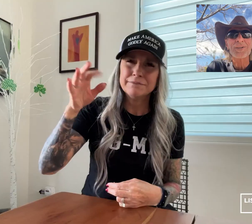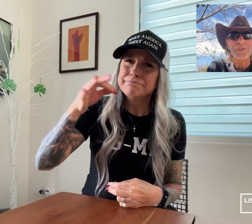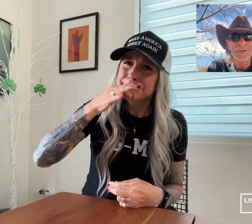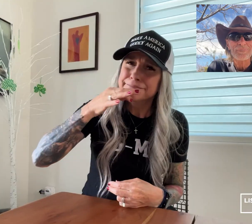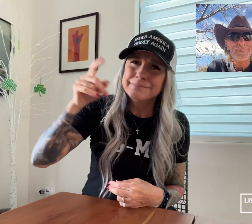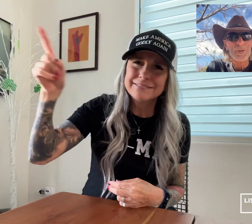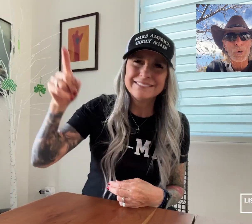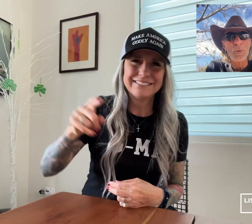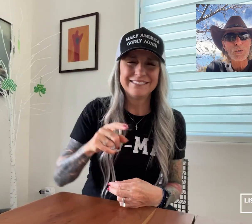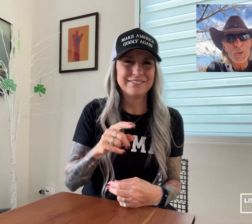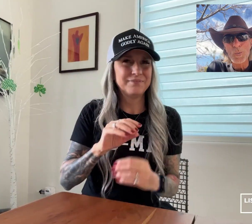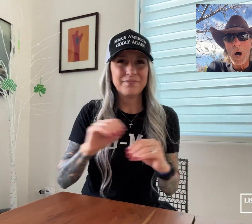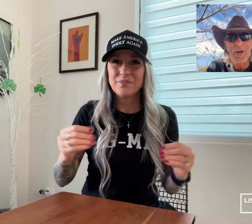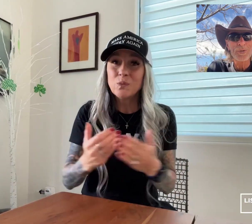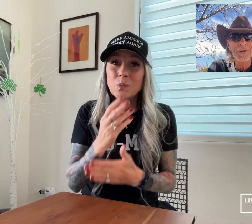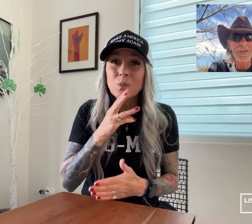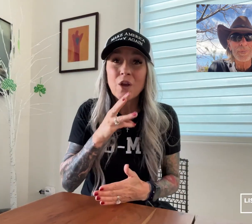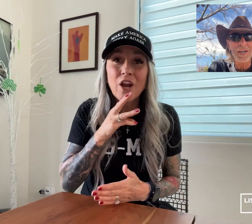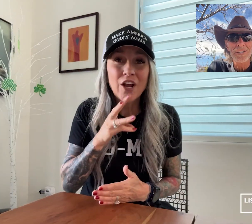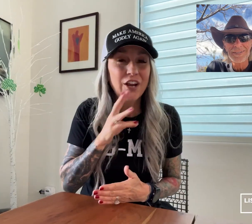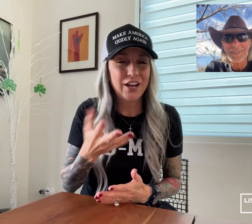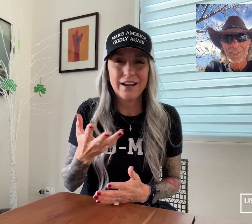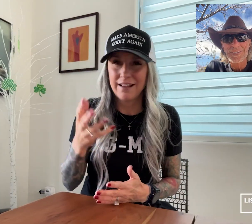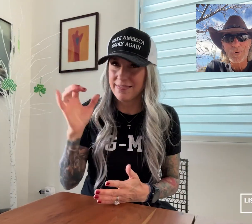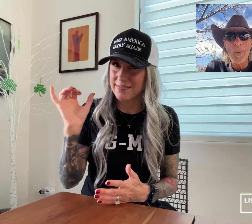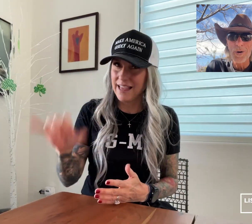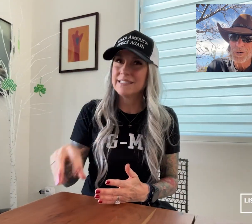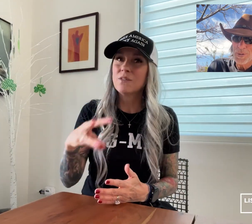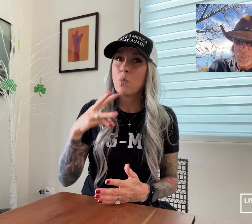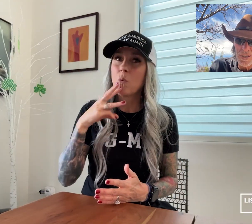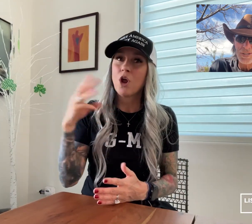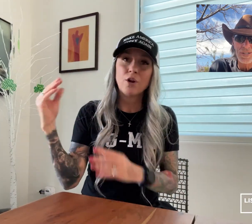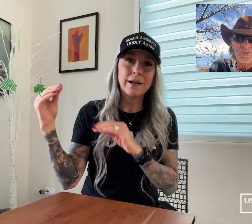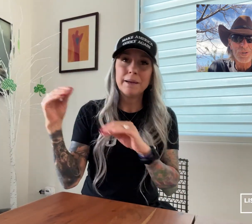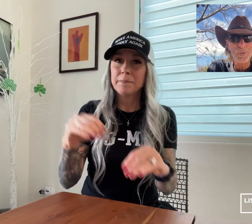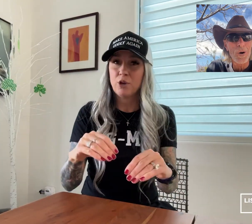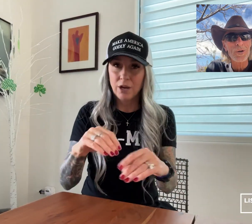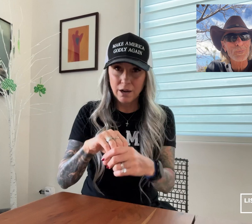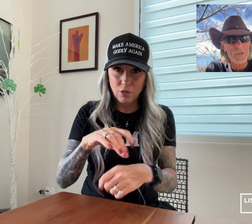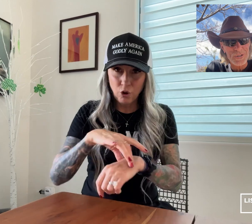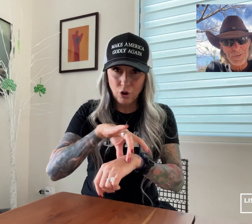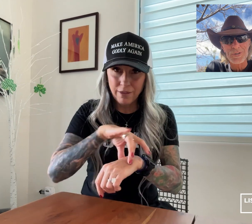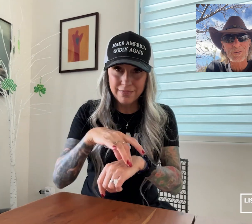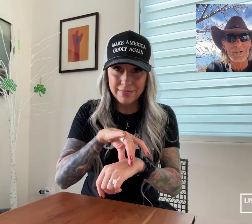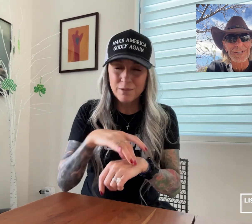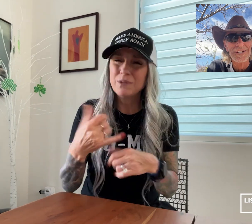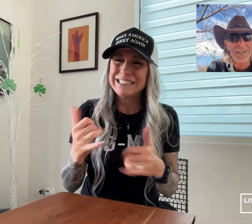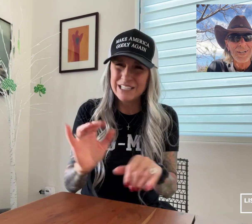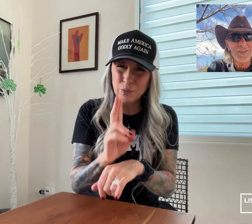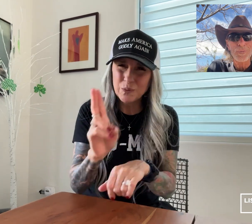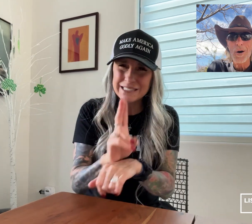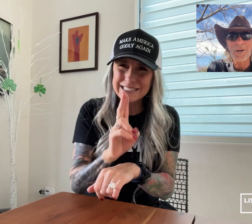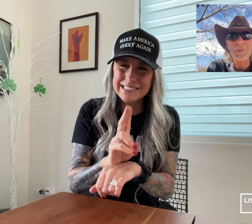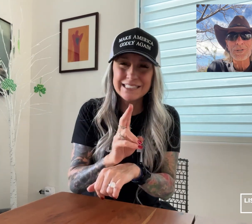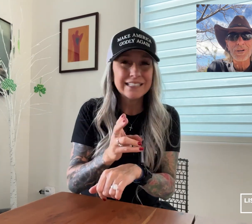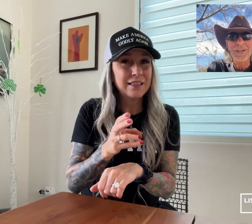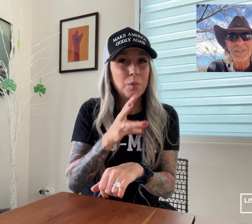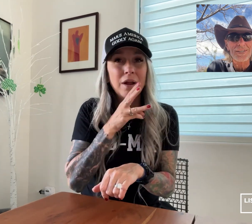recycler. There's no new water being made. The water He placed here is the water we're still using. The water we drink is the